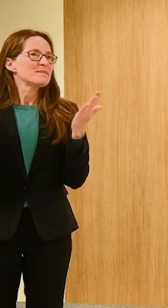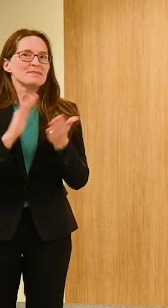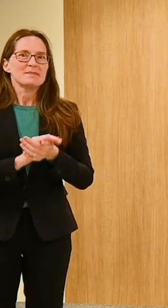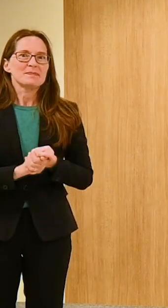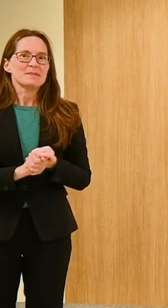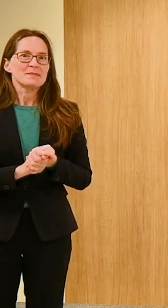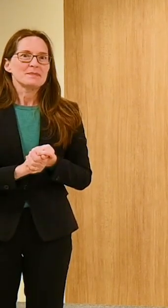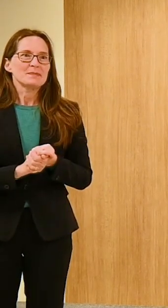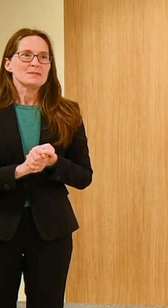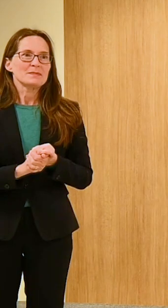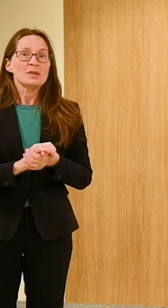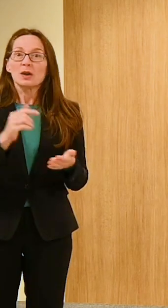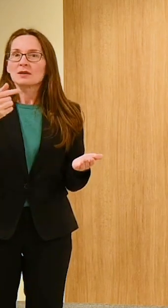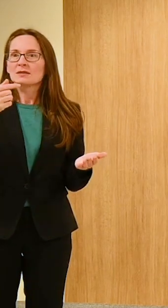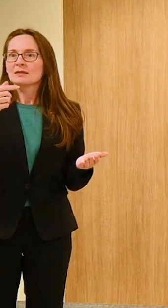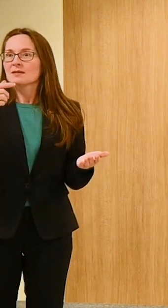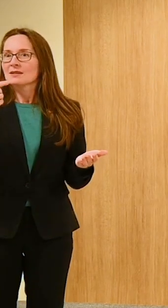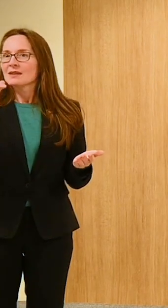Delegate Pam Gazzone.